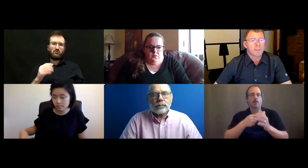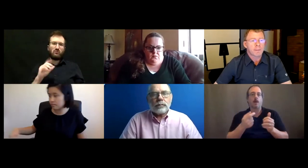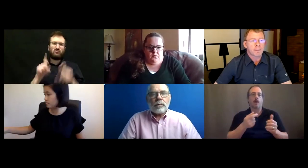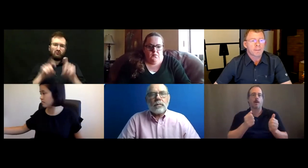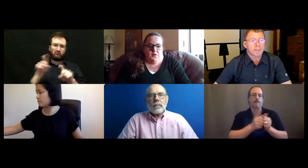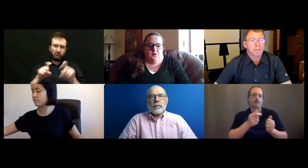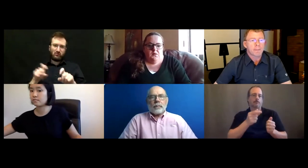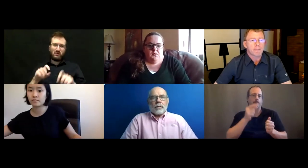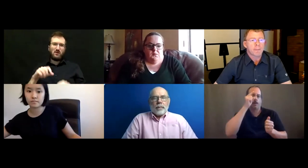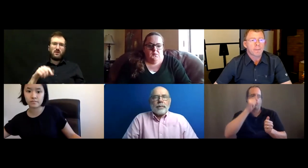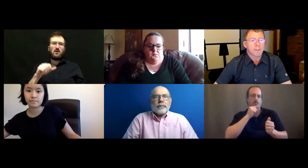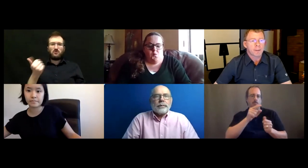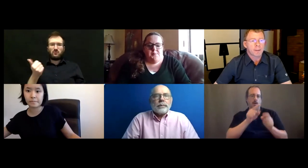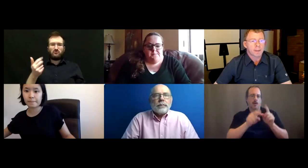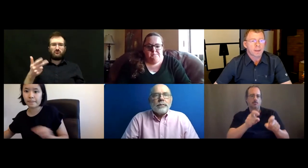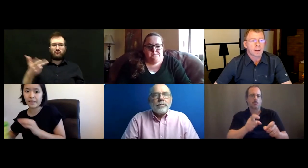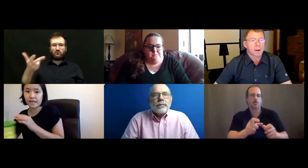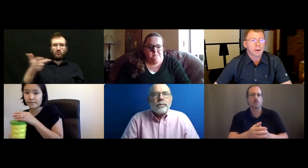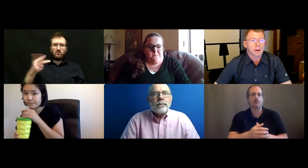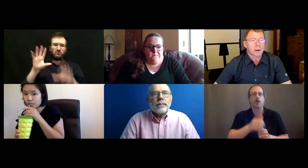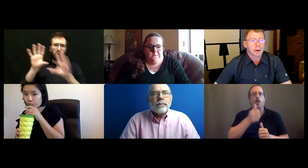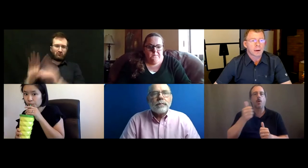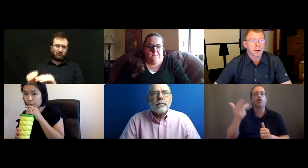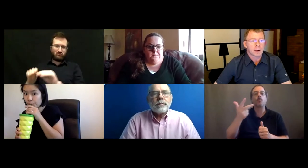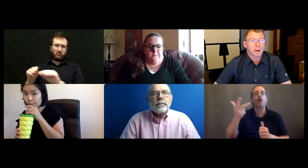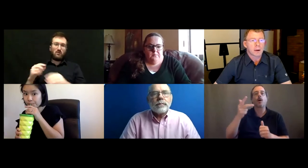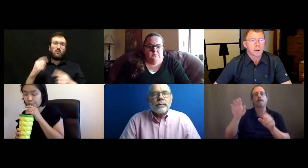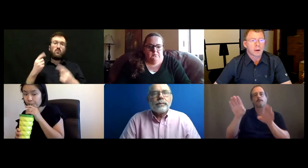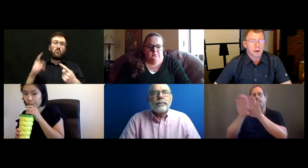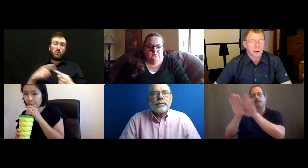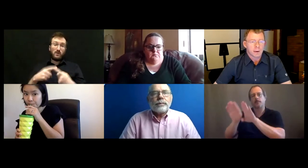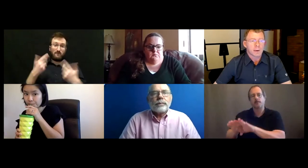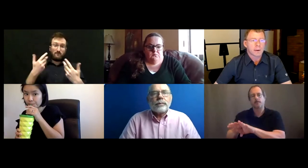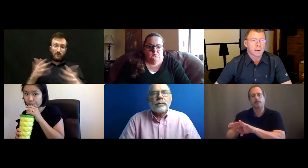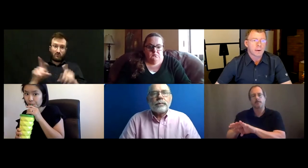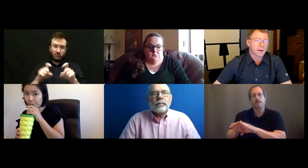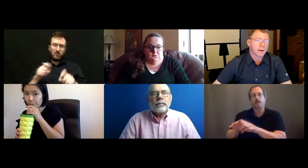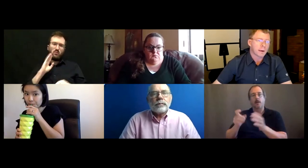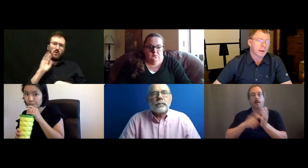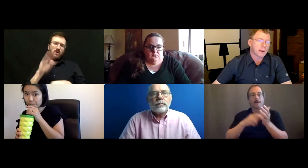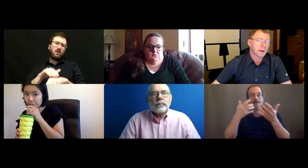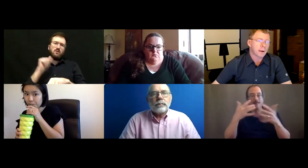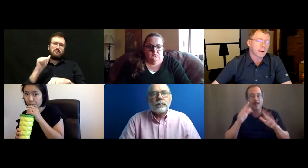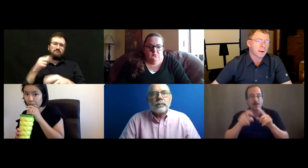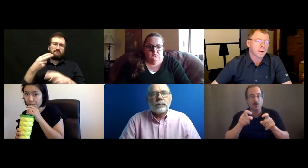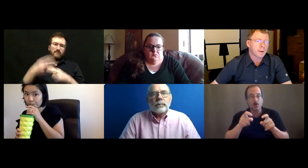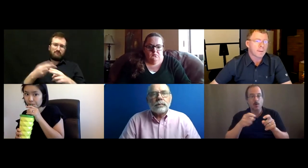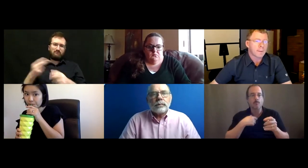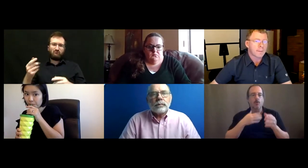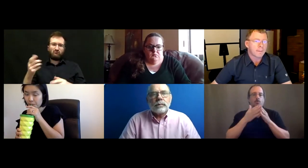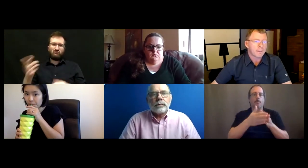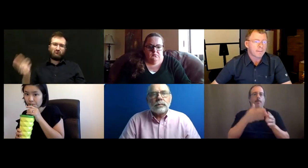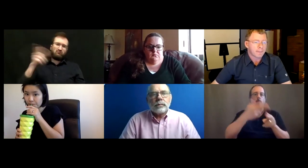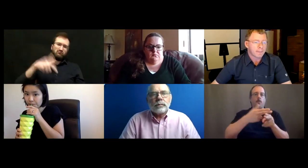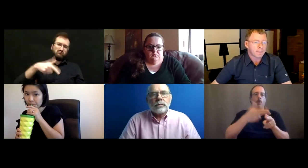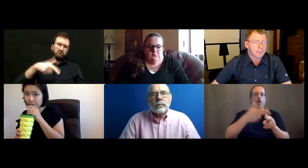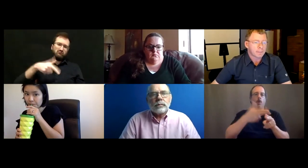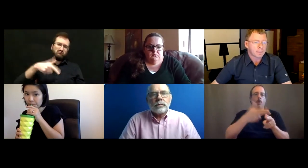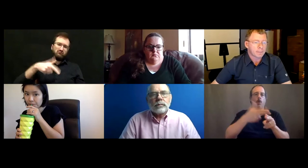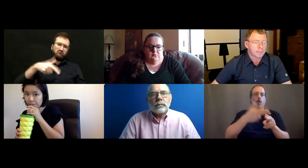Thank you for coming back. So now I'll ask the panelists to turn off their cameras, and I'll be posing my questions specifically